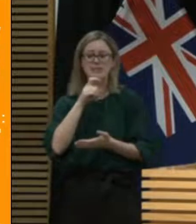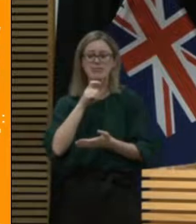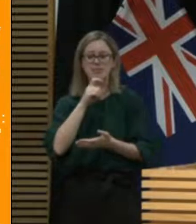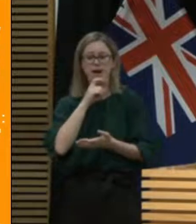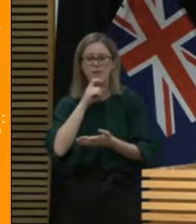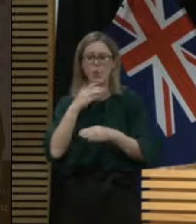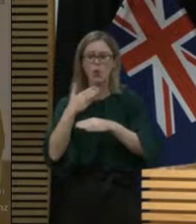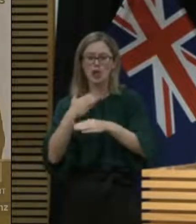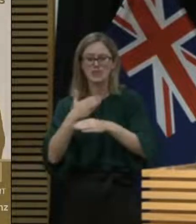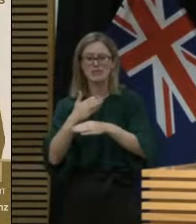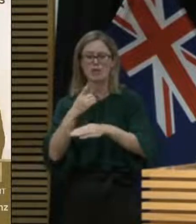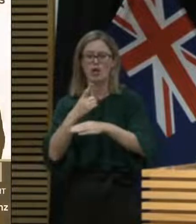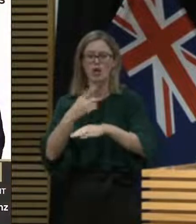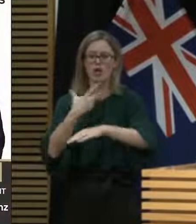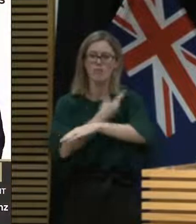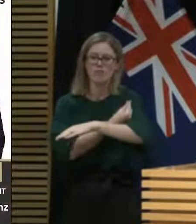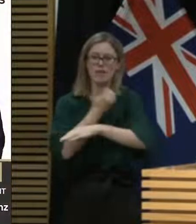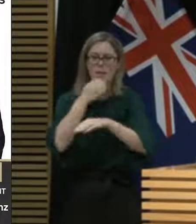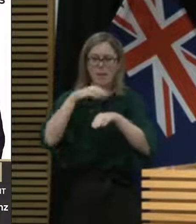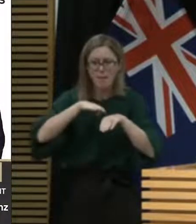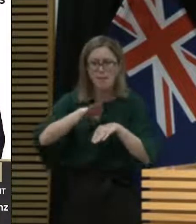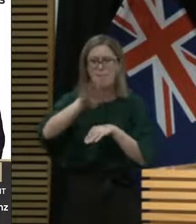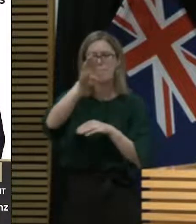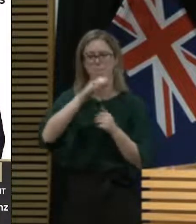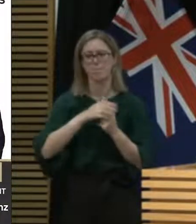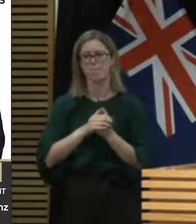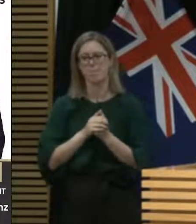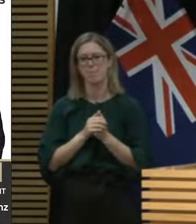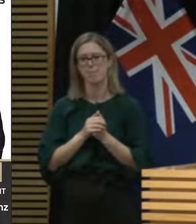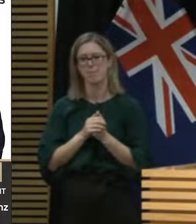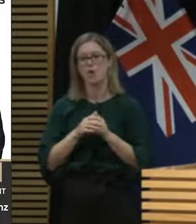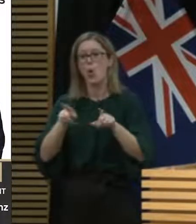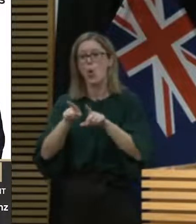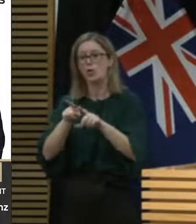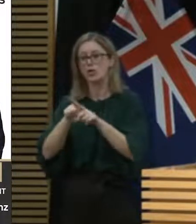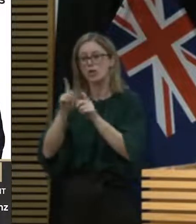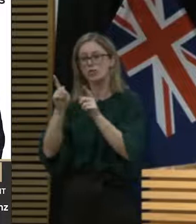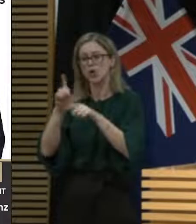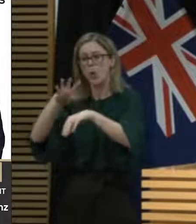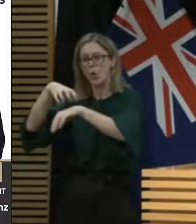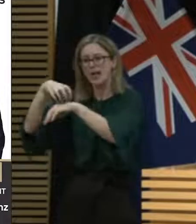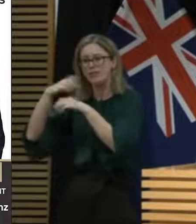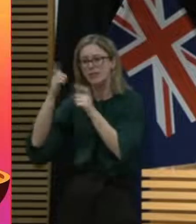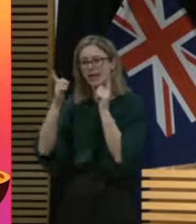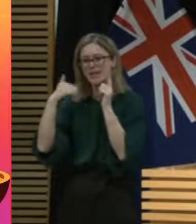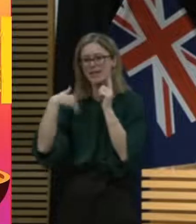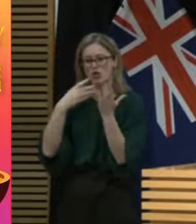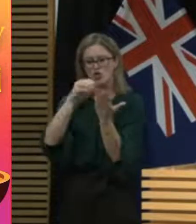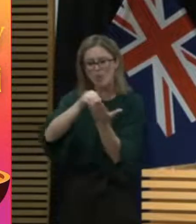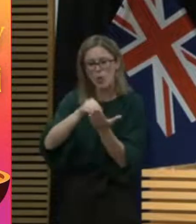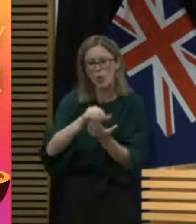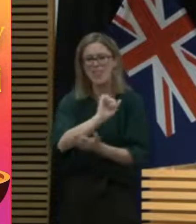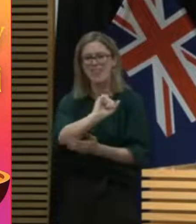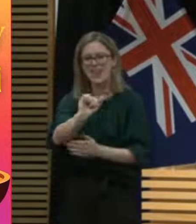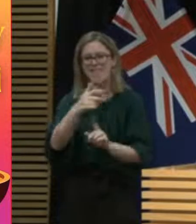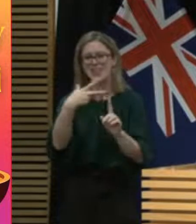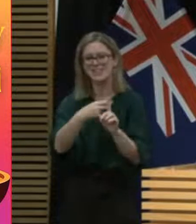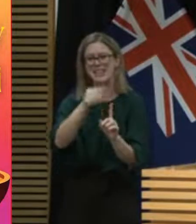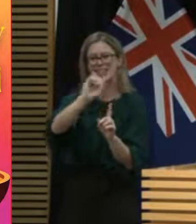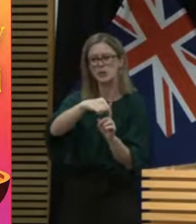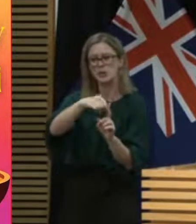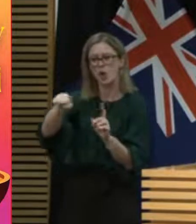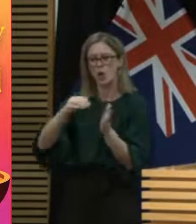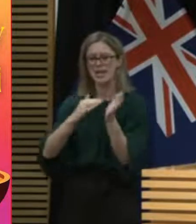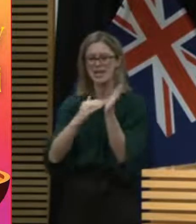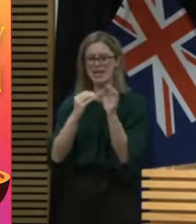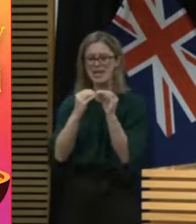in their workplaces. Employers will also be required to keep records about employees' vaccination status. MB